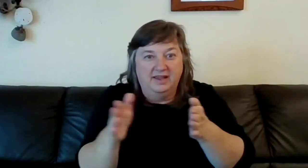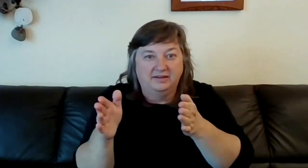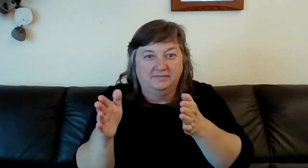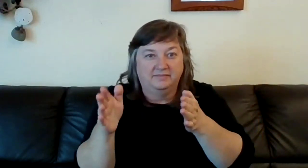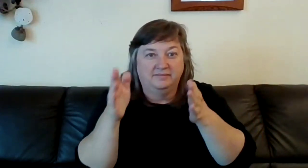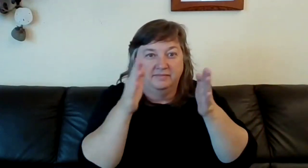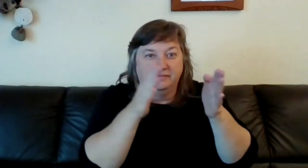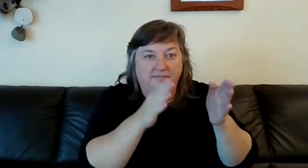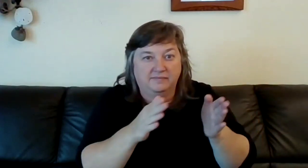Plan.